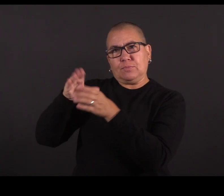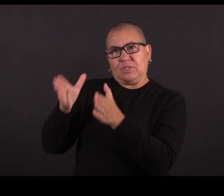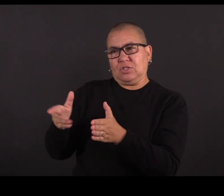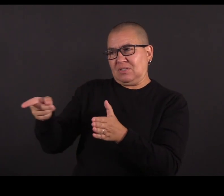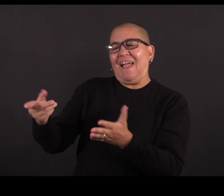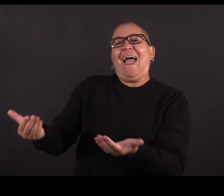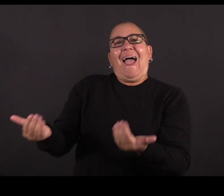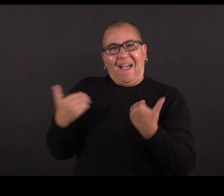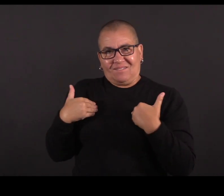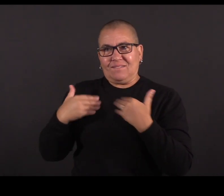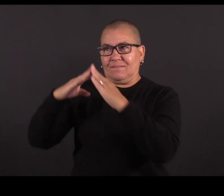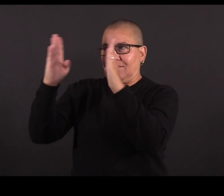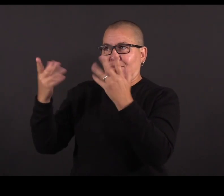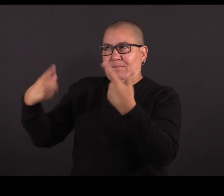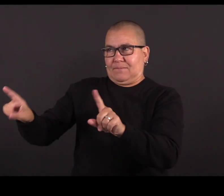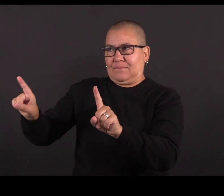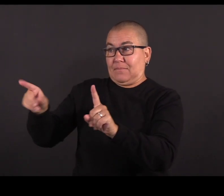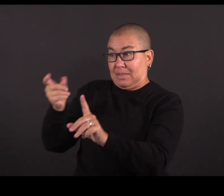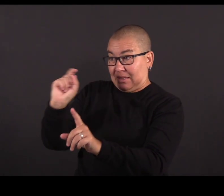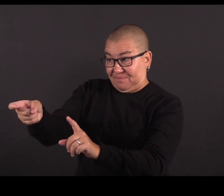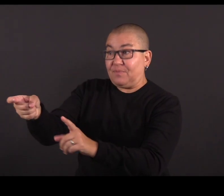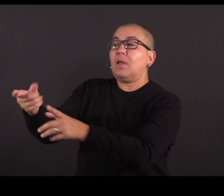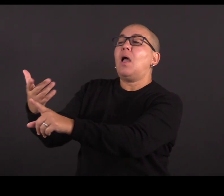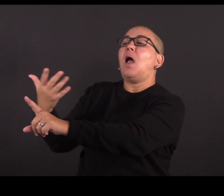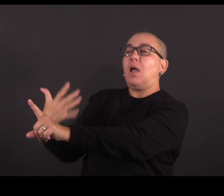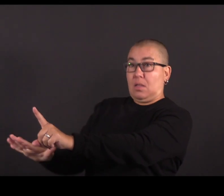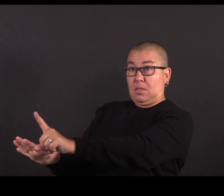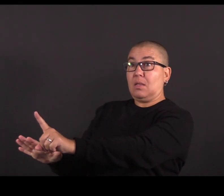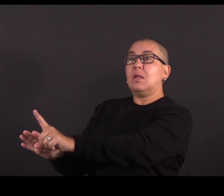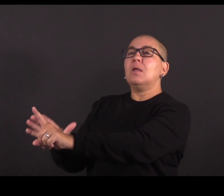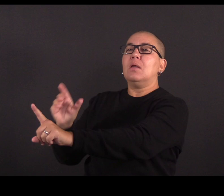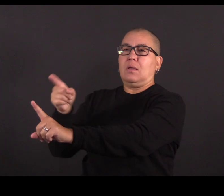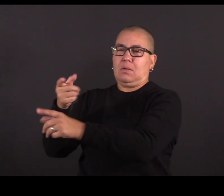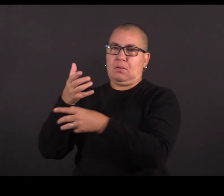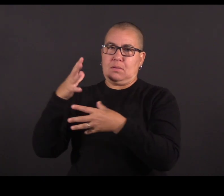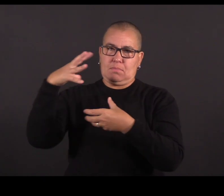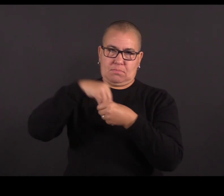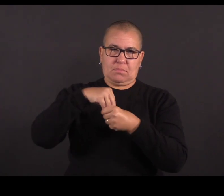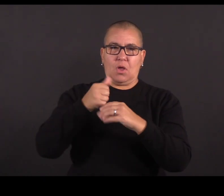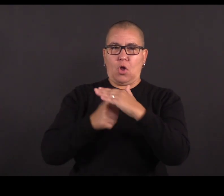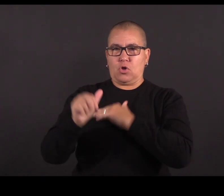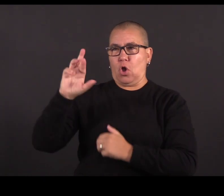or operated by the rapid rehousing provider agency.